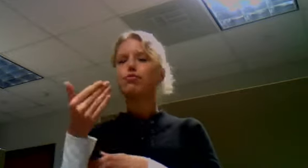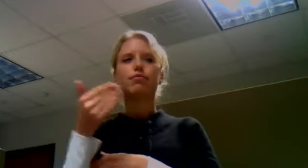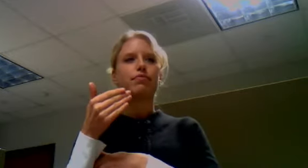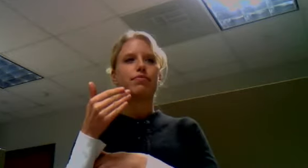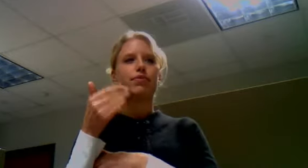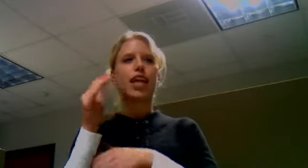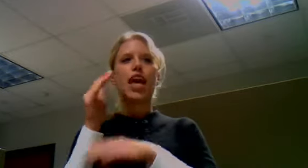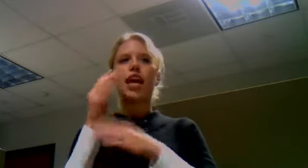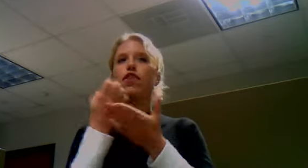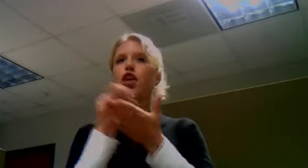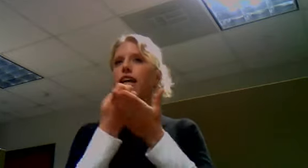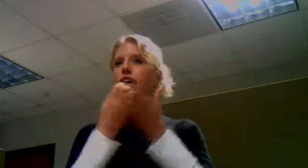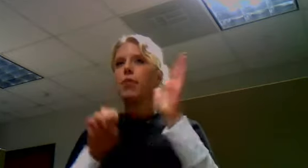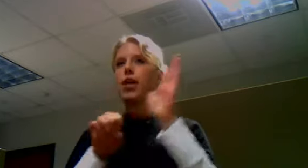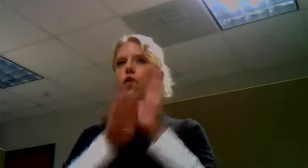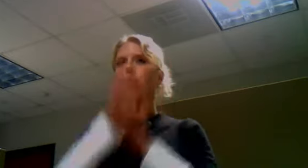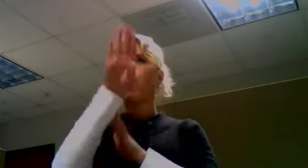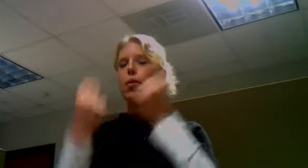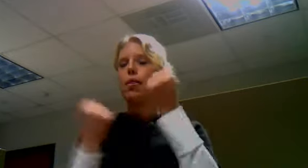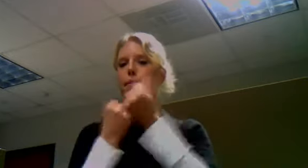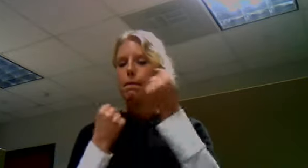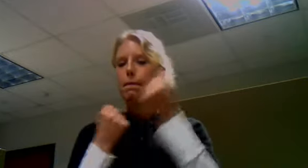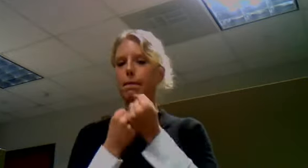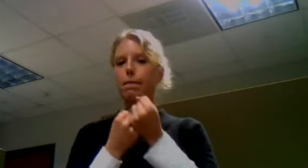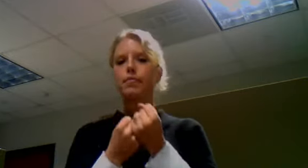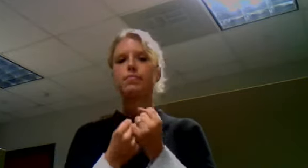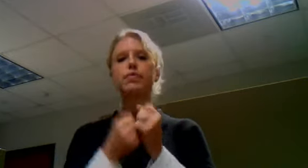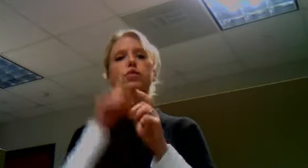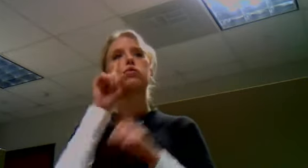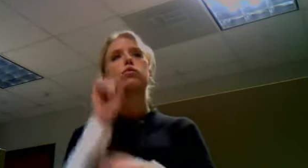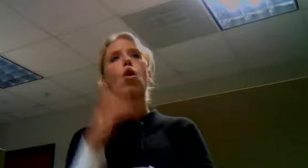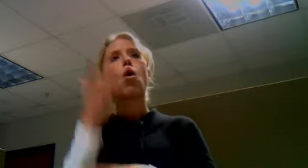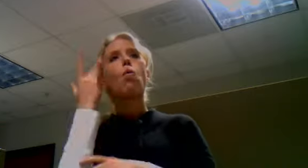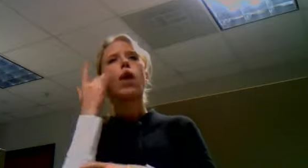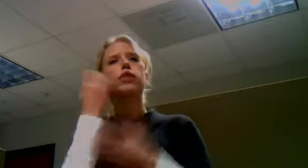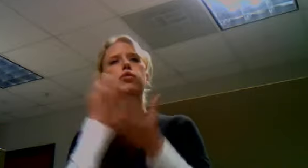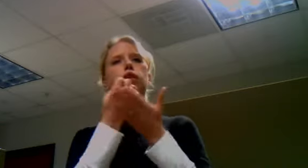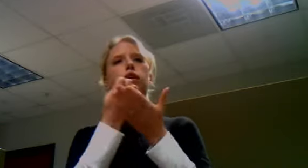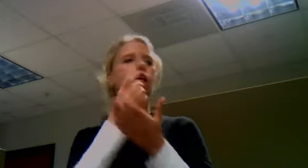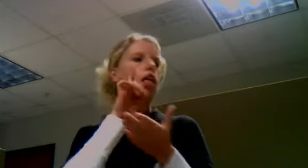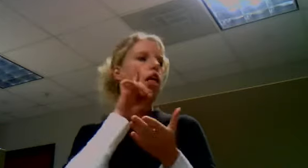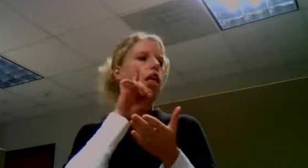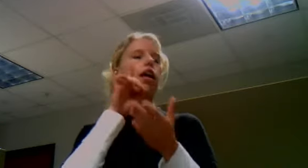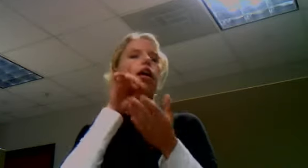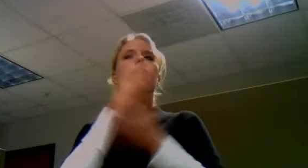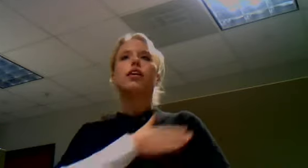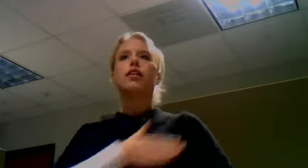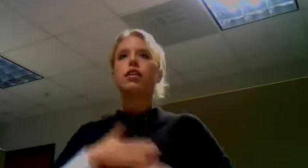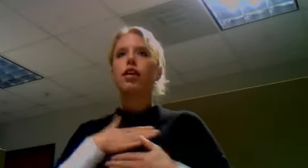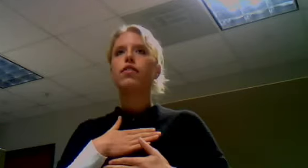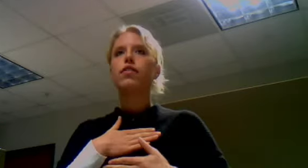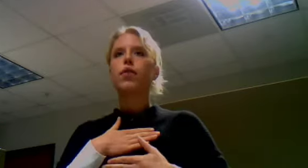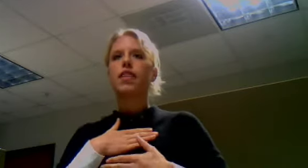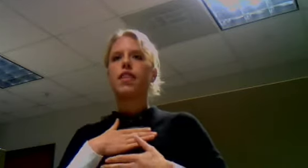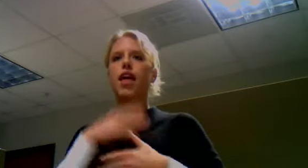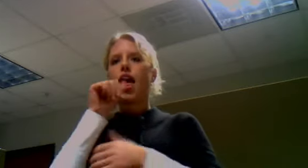growth. So why do economists fall in love with authoritarian governments? One reason is